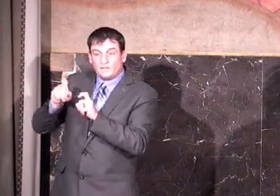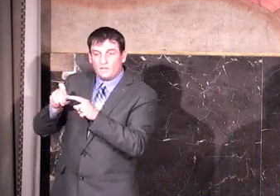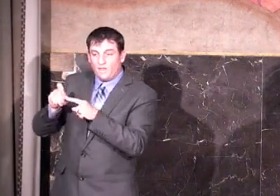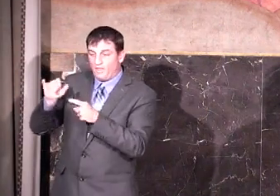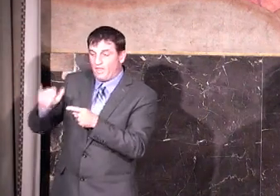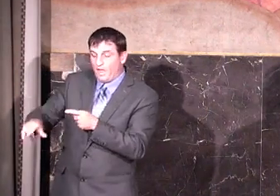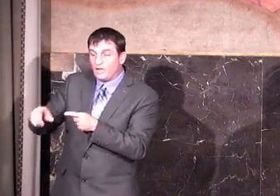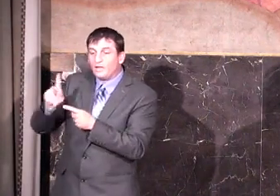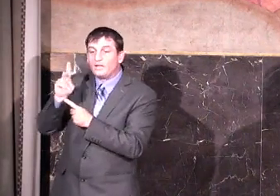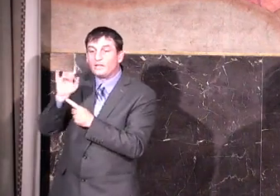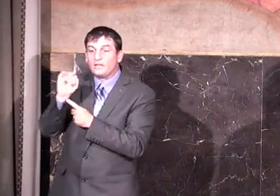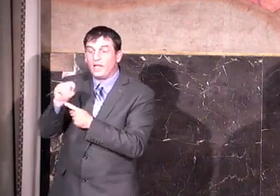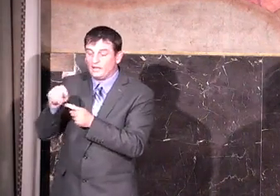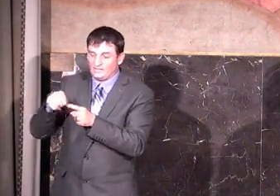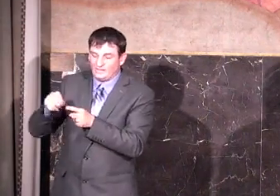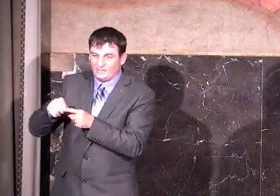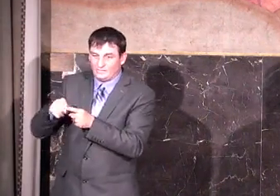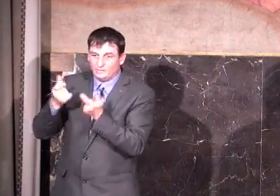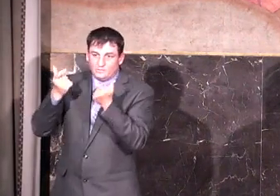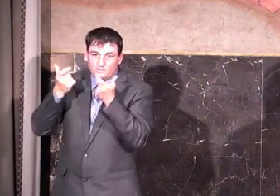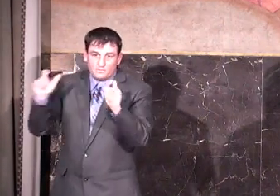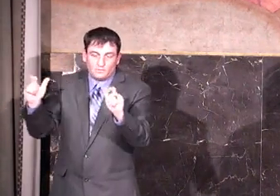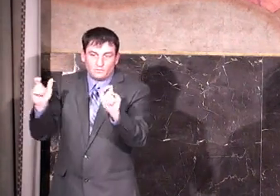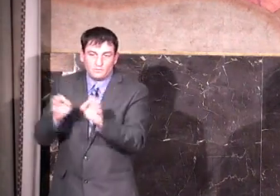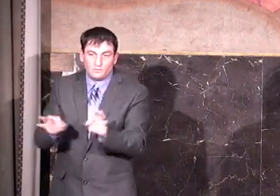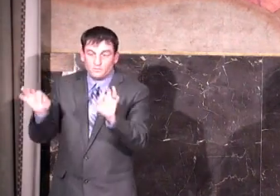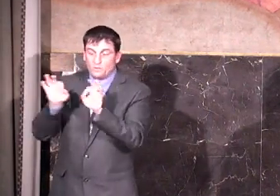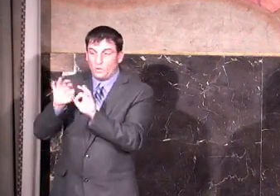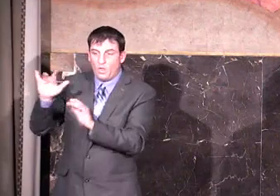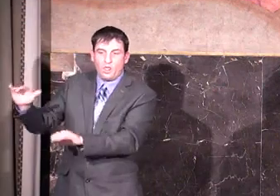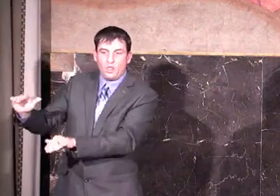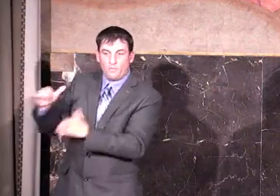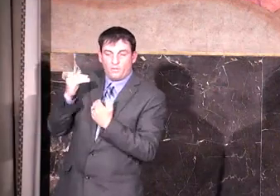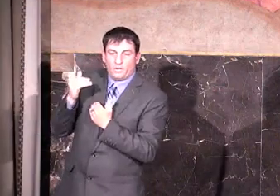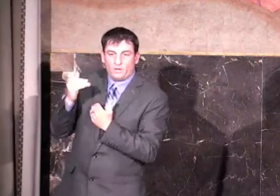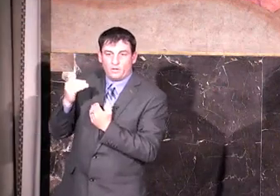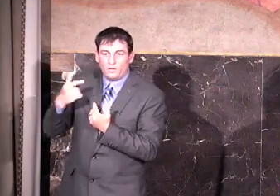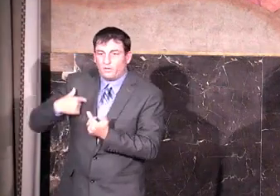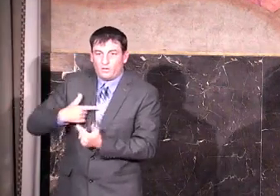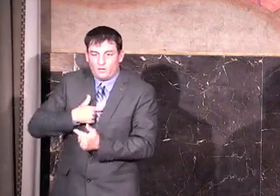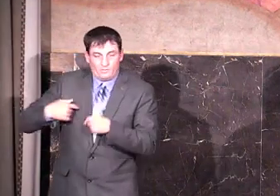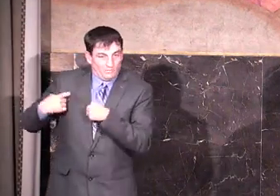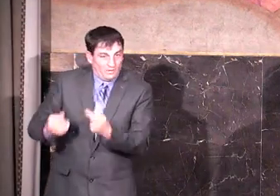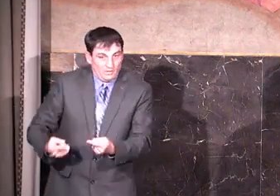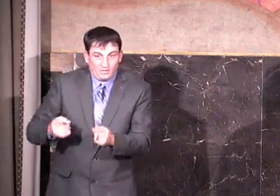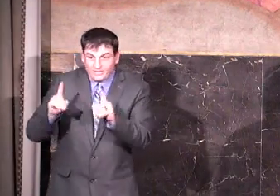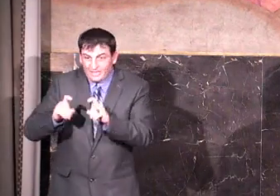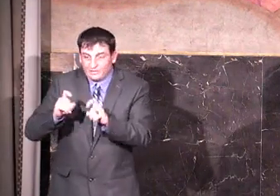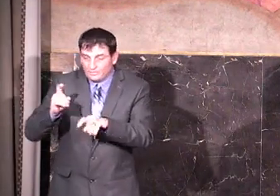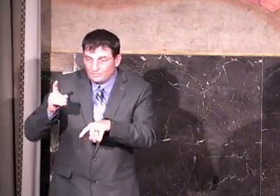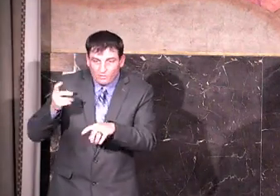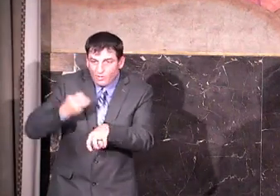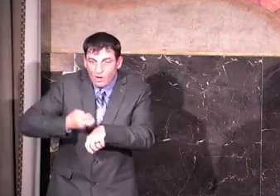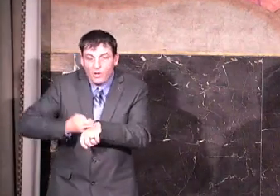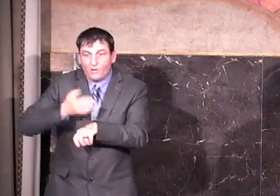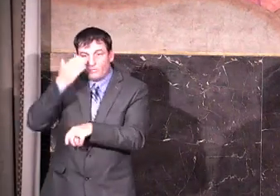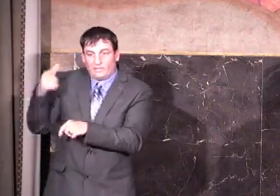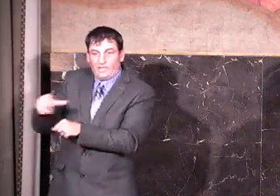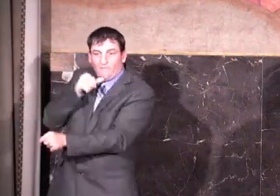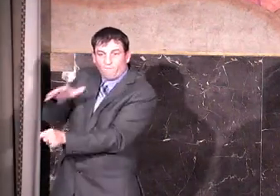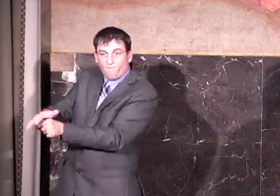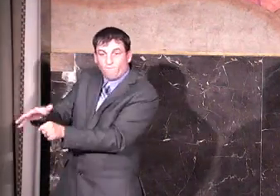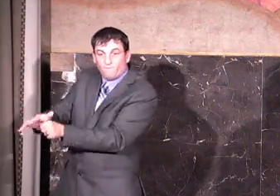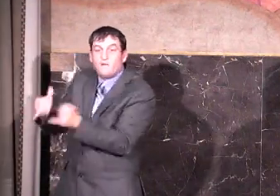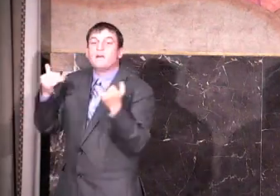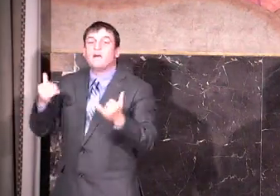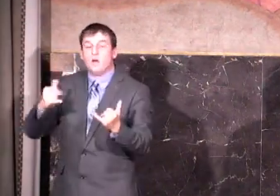specimen collection kits are a major rate limiting factor, or have traditionally been a major rate limiting factor for our ability to get testing into these settings. We're hopeful that that'll allow us